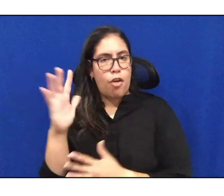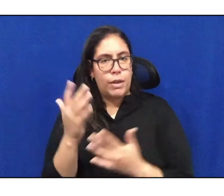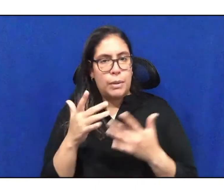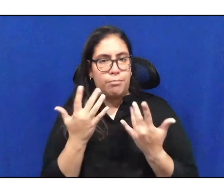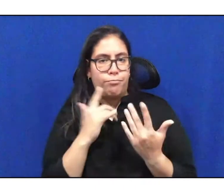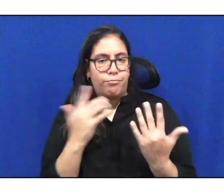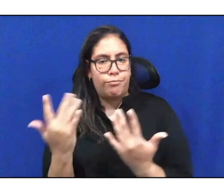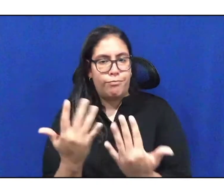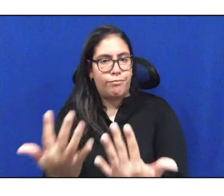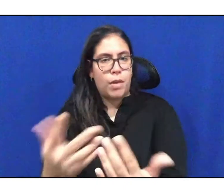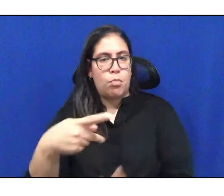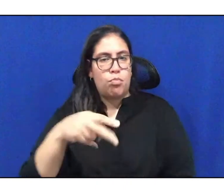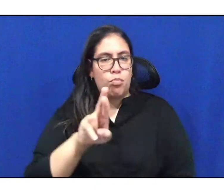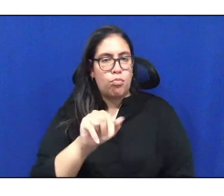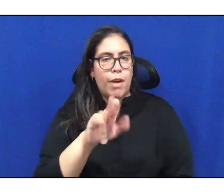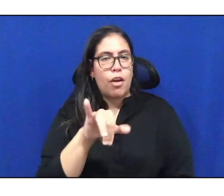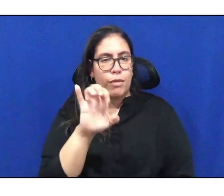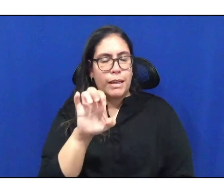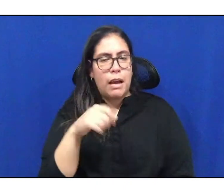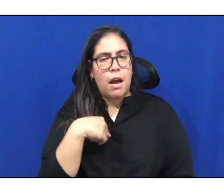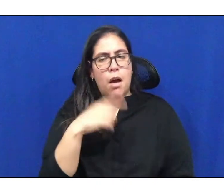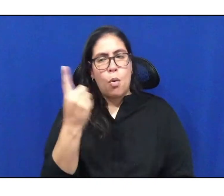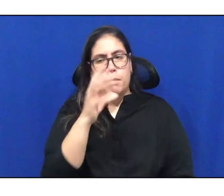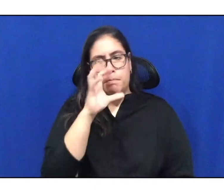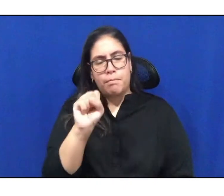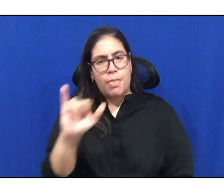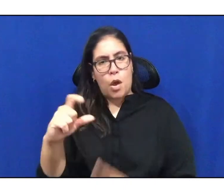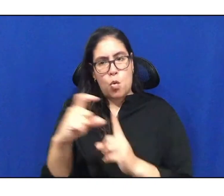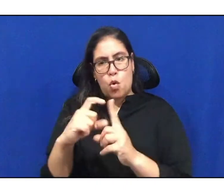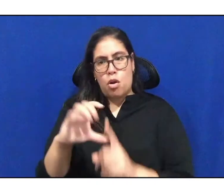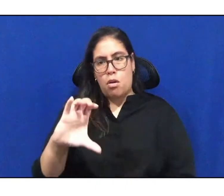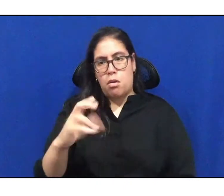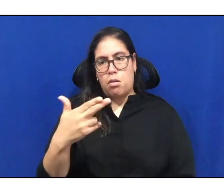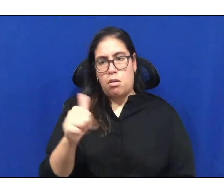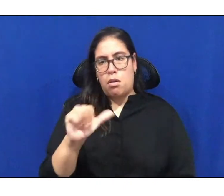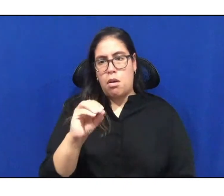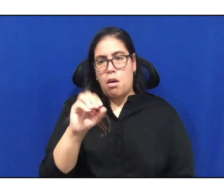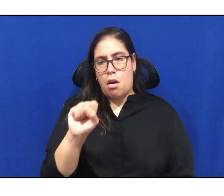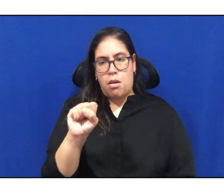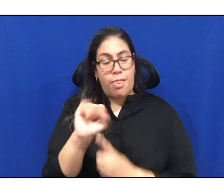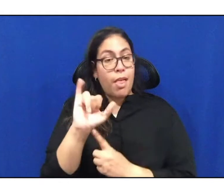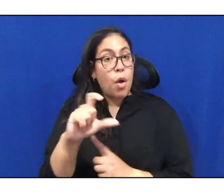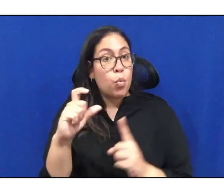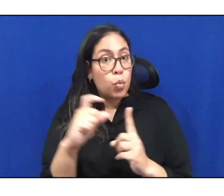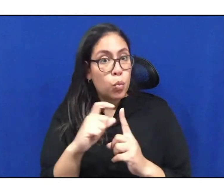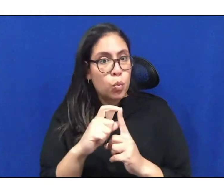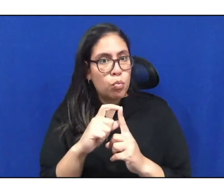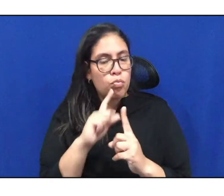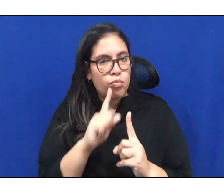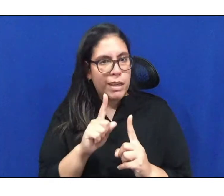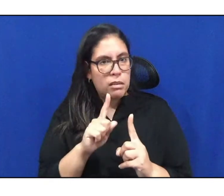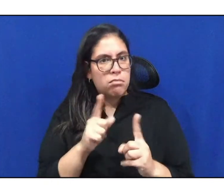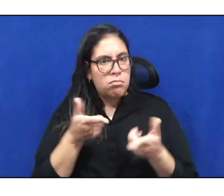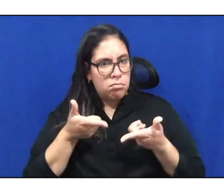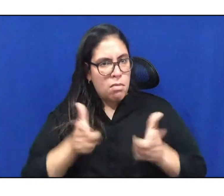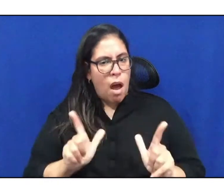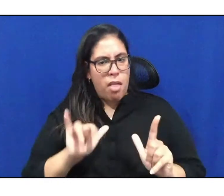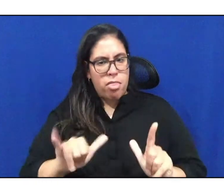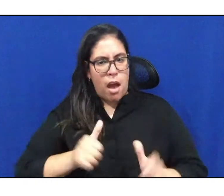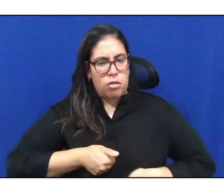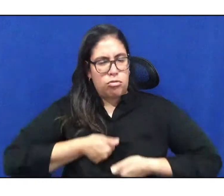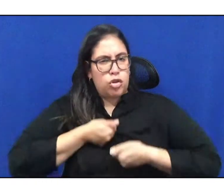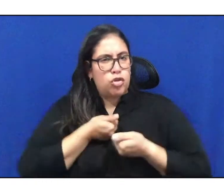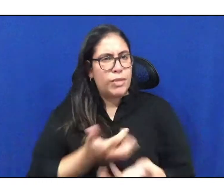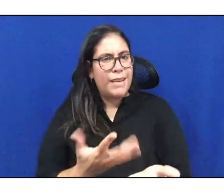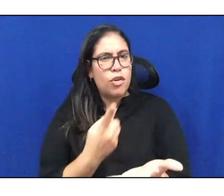way that the word chaos blooms the poem open, lets loose the grief, and that the red prairie, and if you